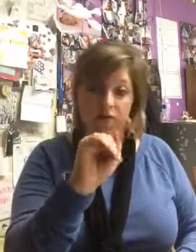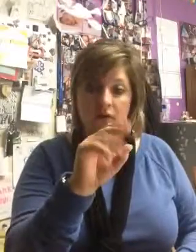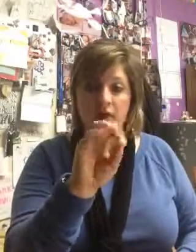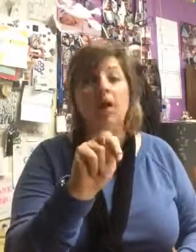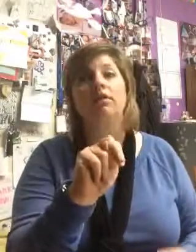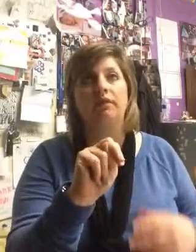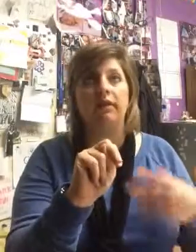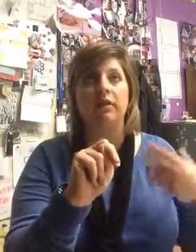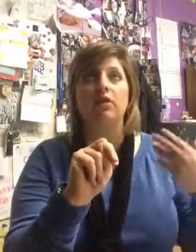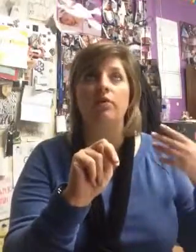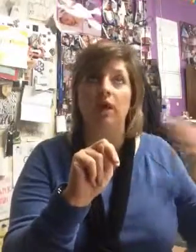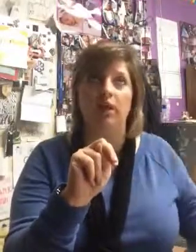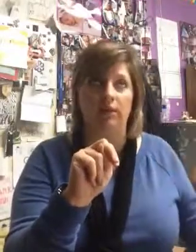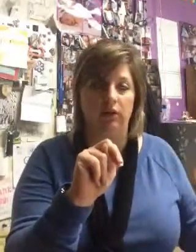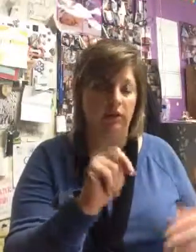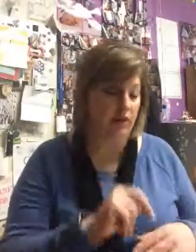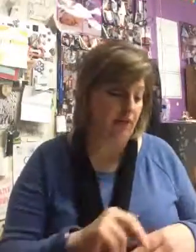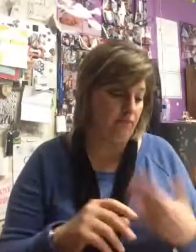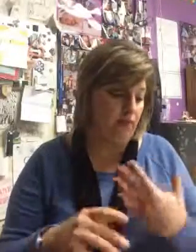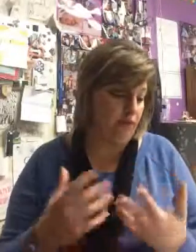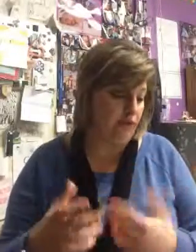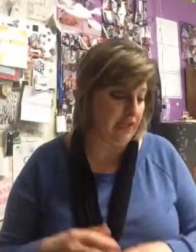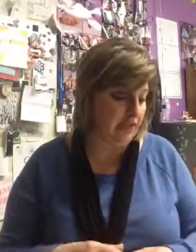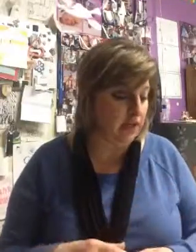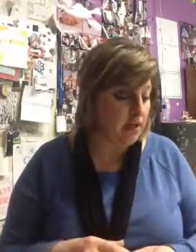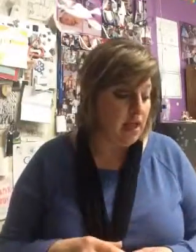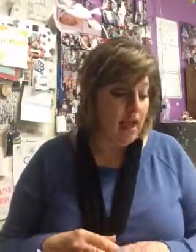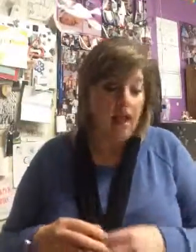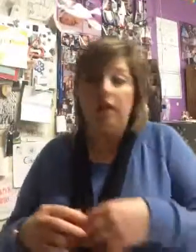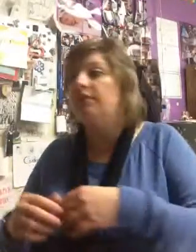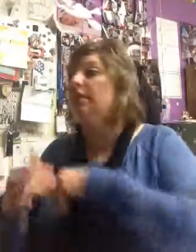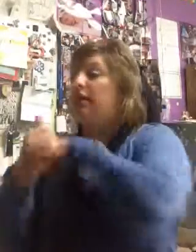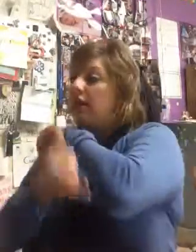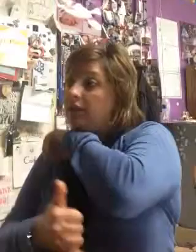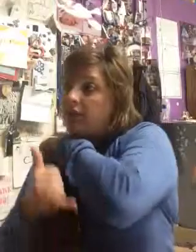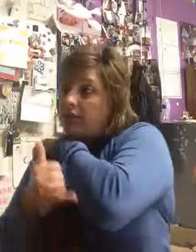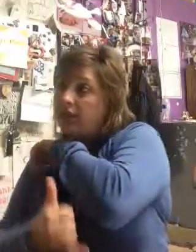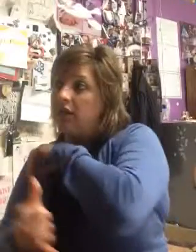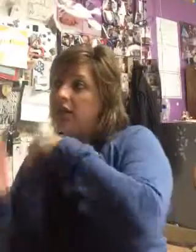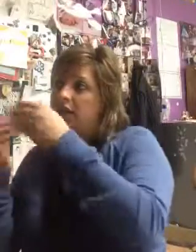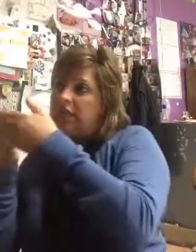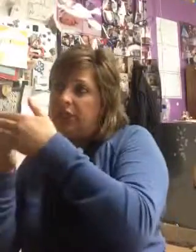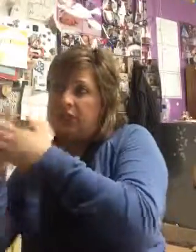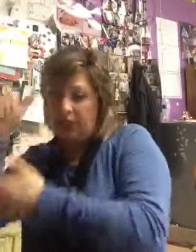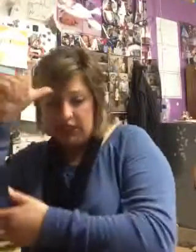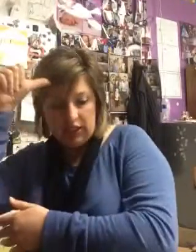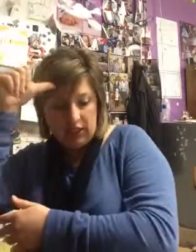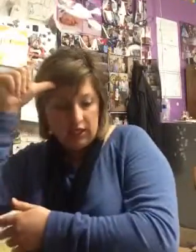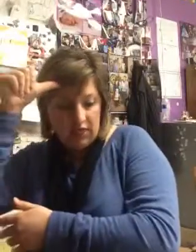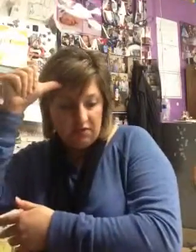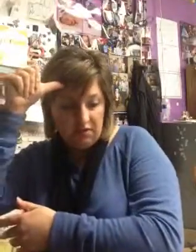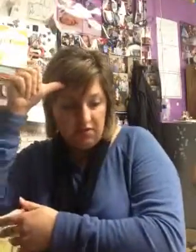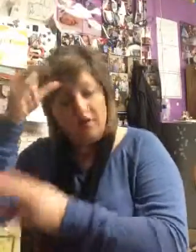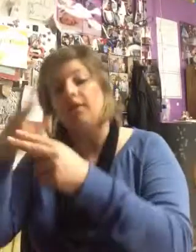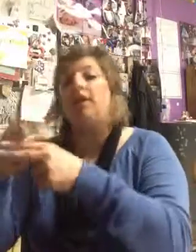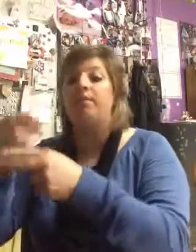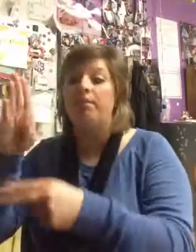or Las Vegas hotel name Hilton, sorry, I pluralized it. And then I would say country near India named